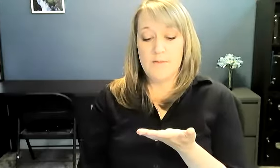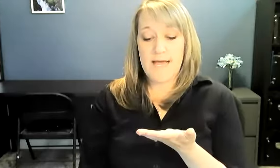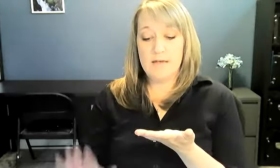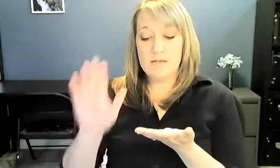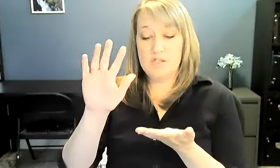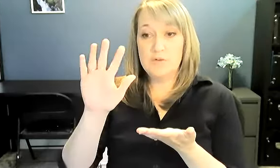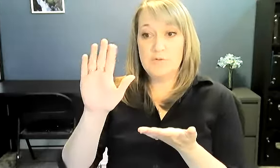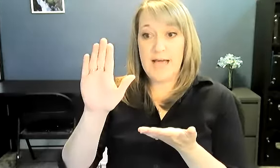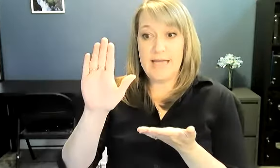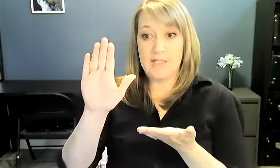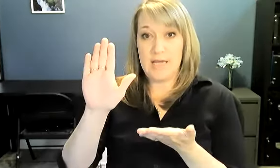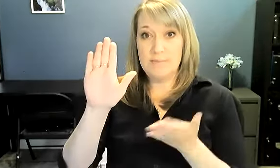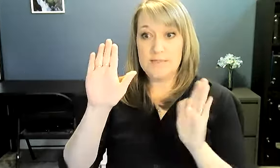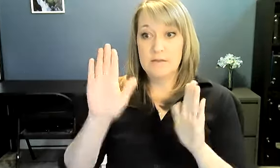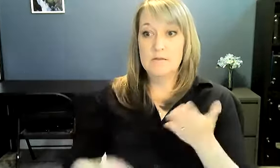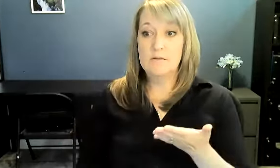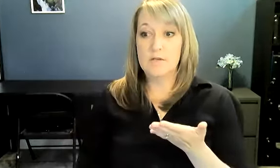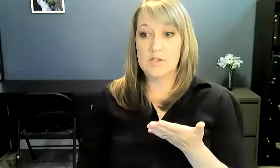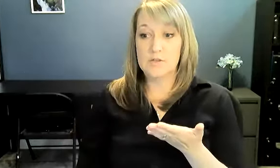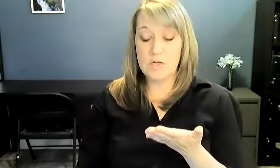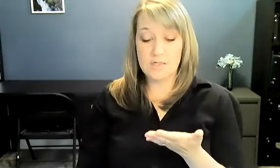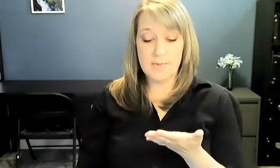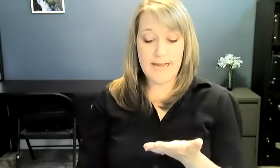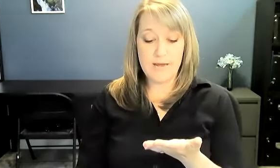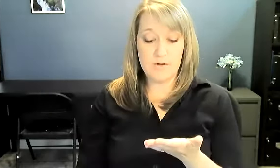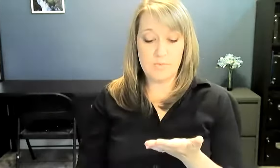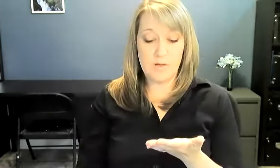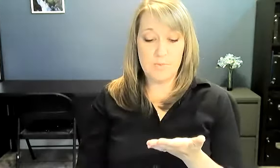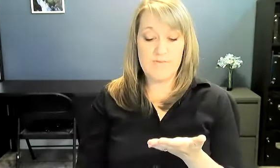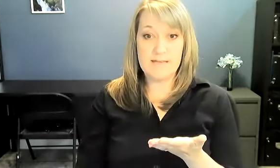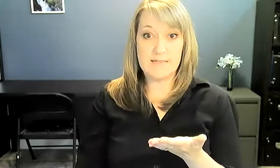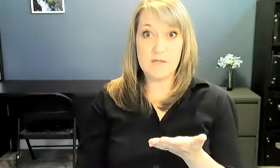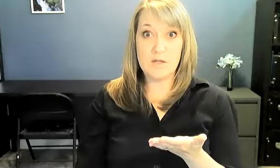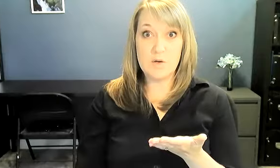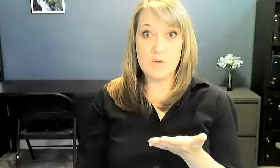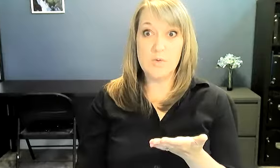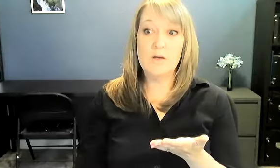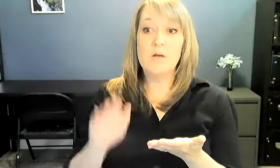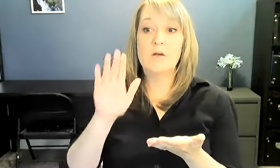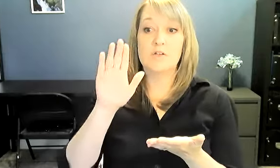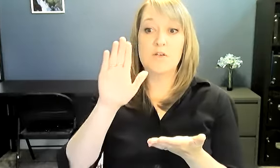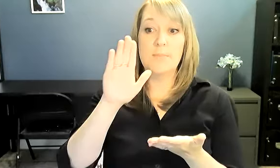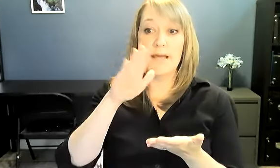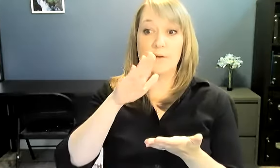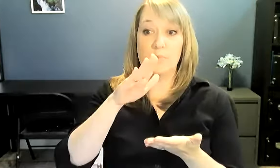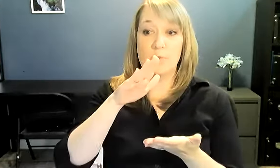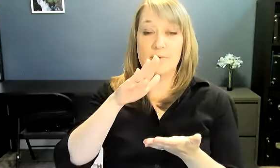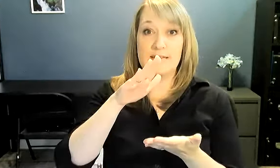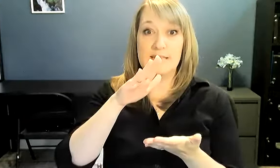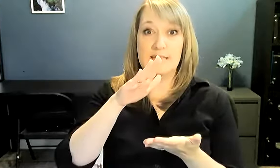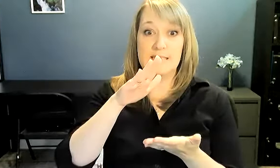flat, two flat hand shapes. On your non-dominant hand, your palm will be facing you. Your dominant hand, your palm will be facing